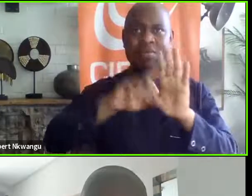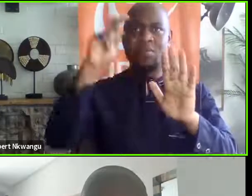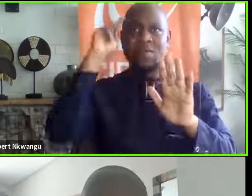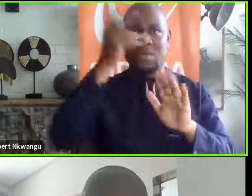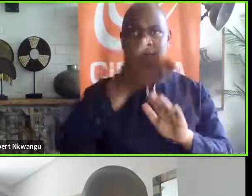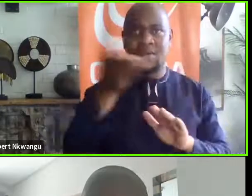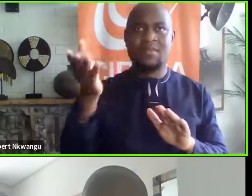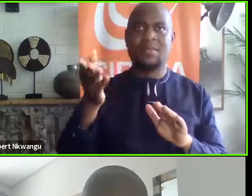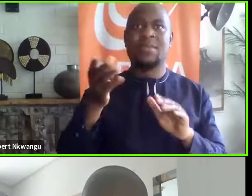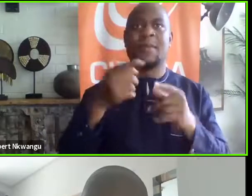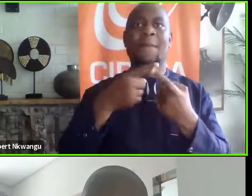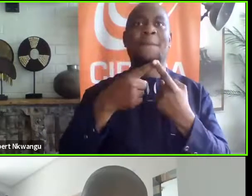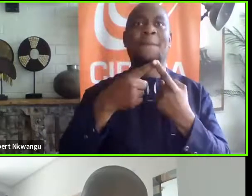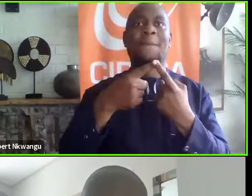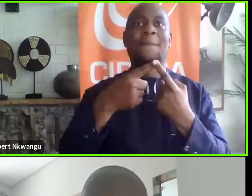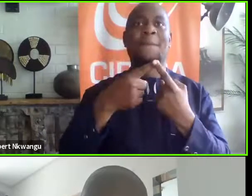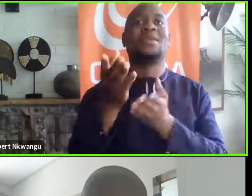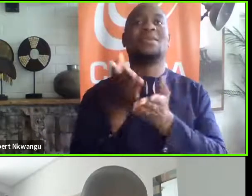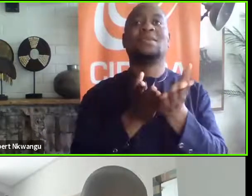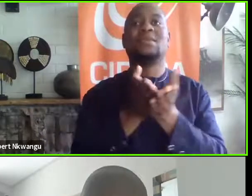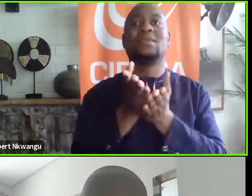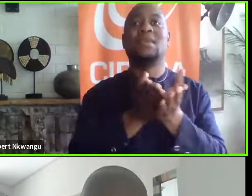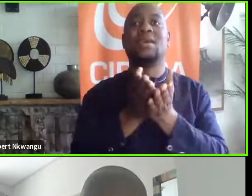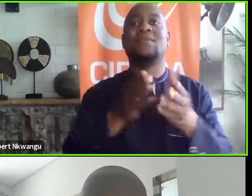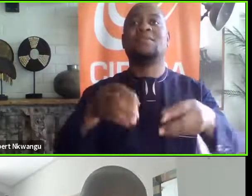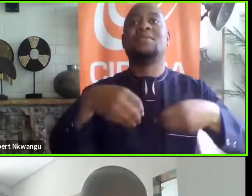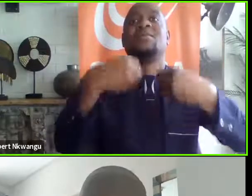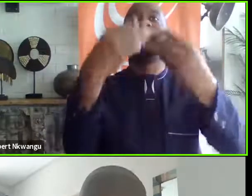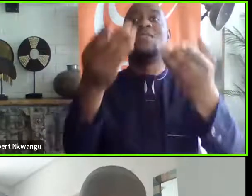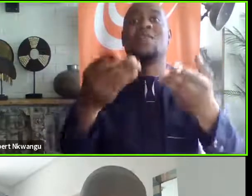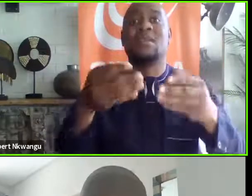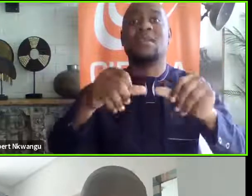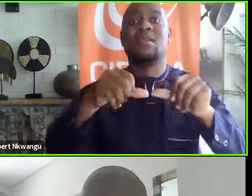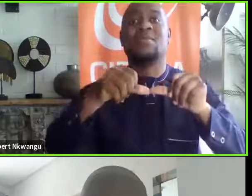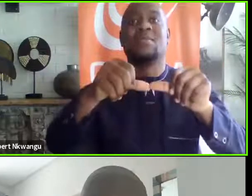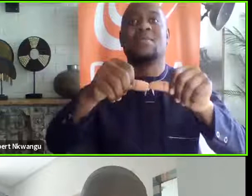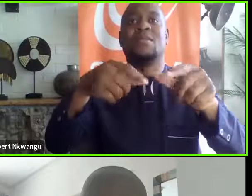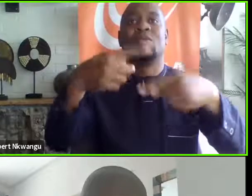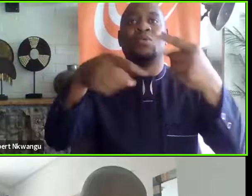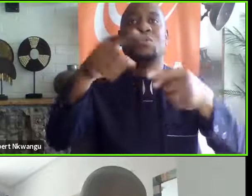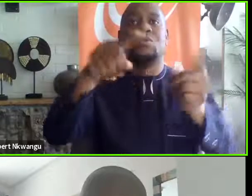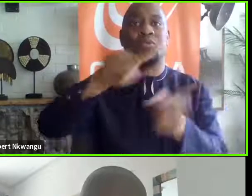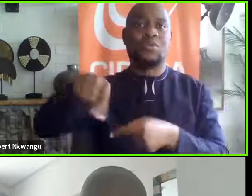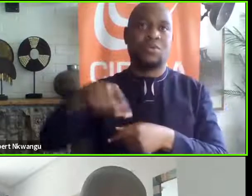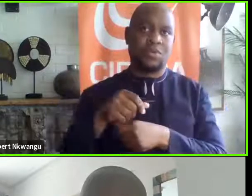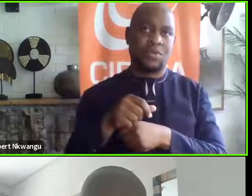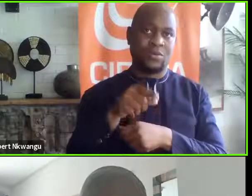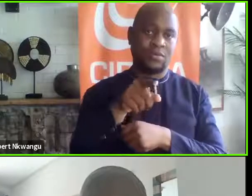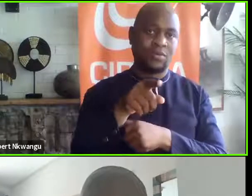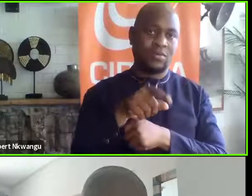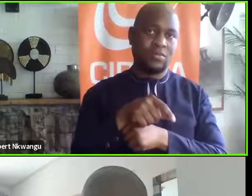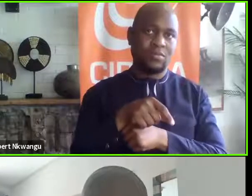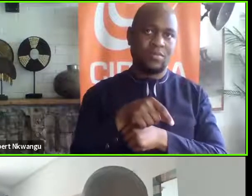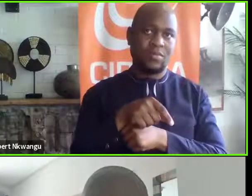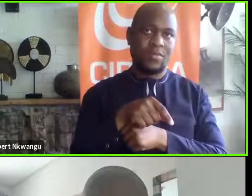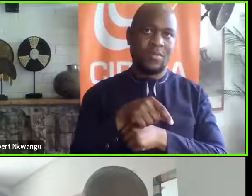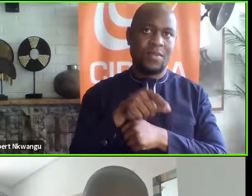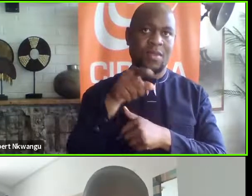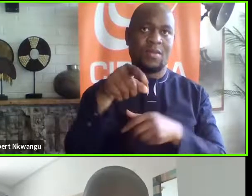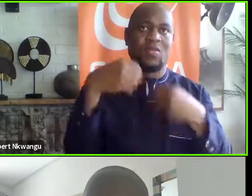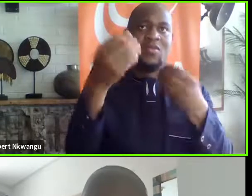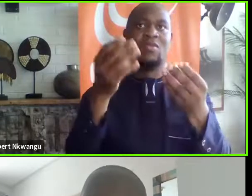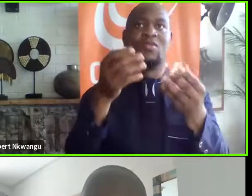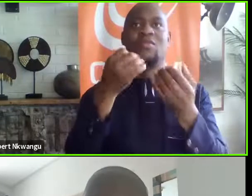sensitized the public. We have pushed the government to have these laws, just like the minister said. But then the question is with